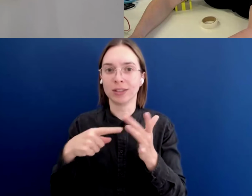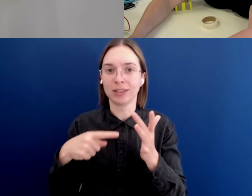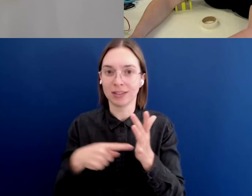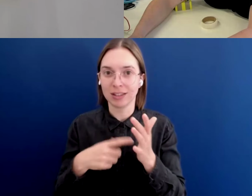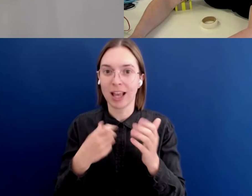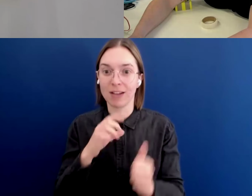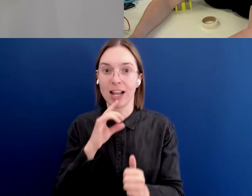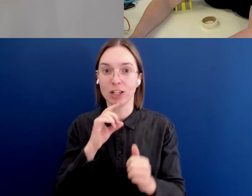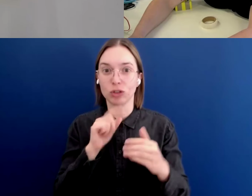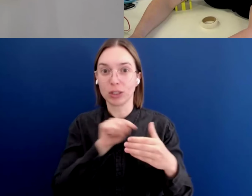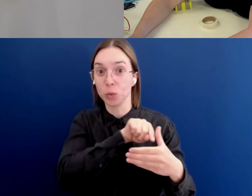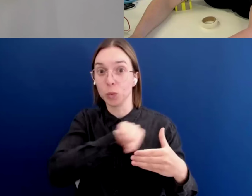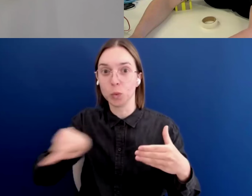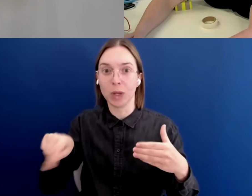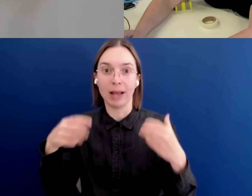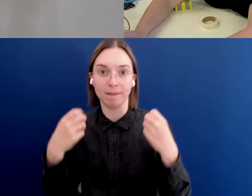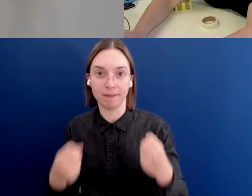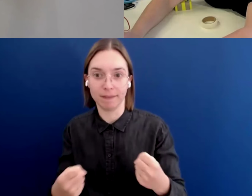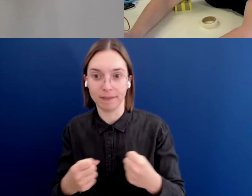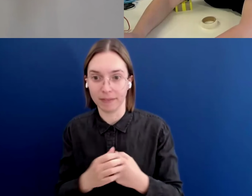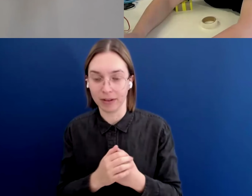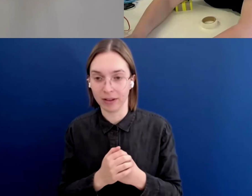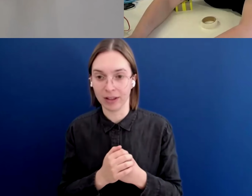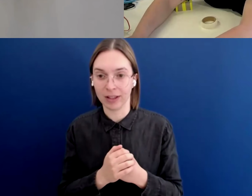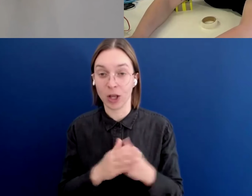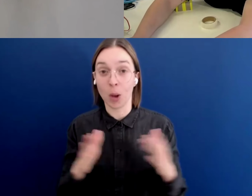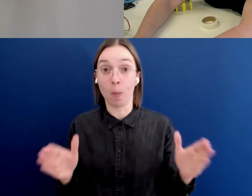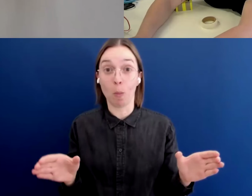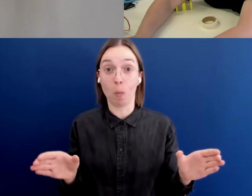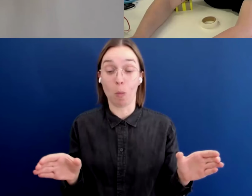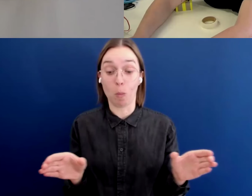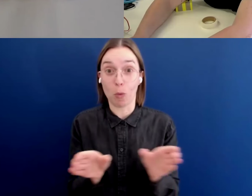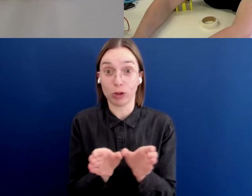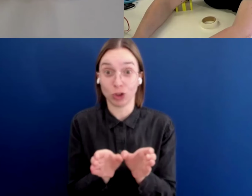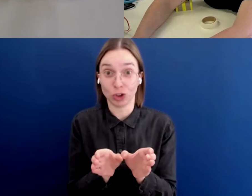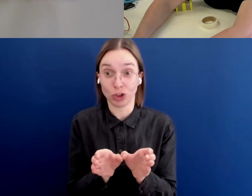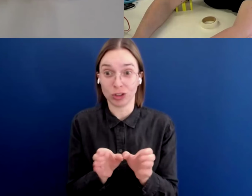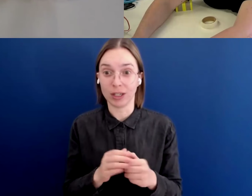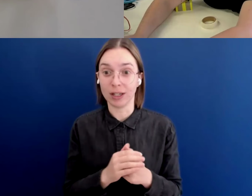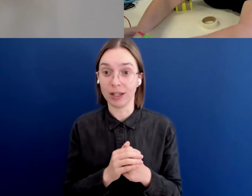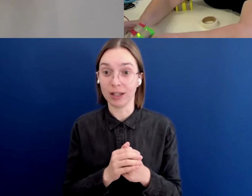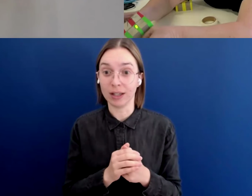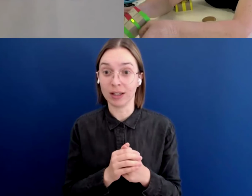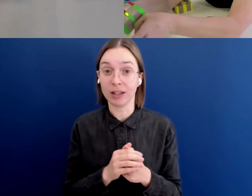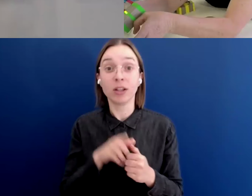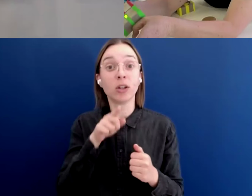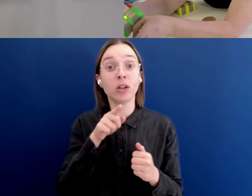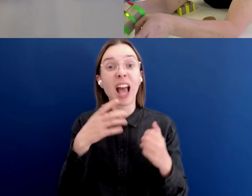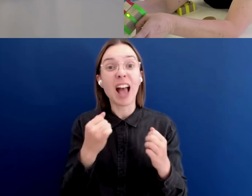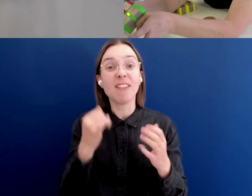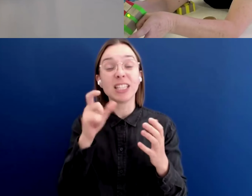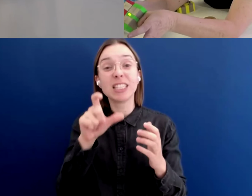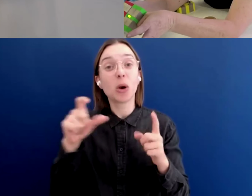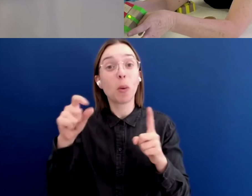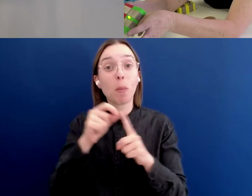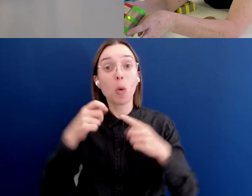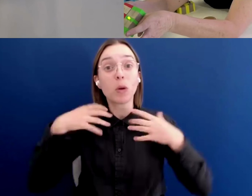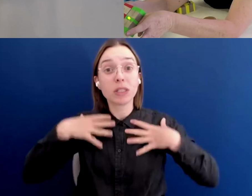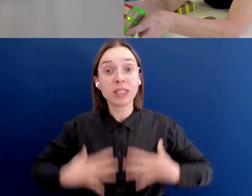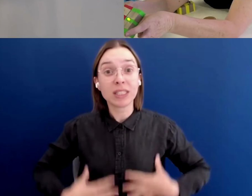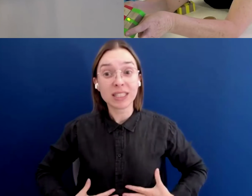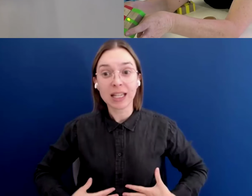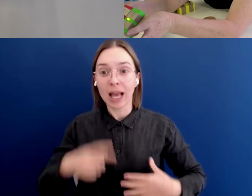actually need to do is actually push them together. That means that people with cerebral palsy can actually make those circuits